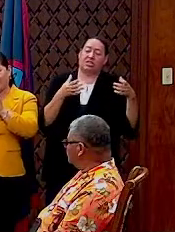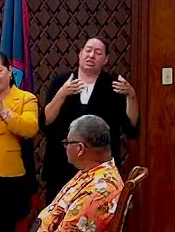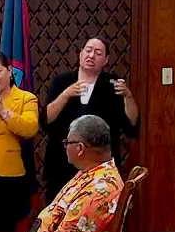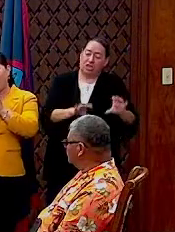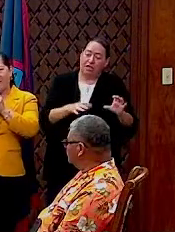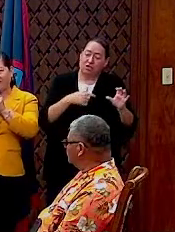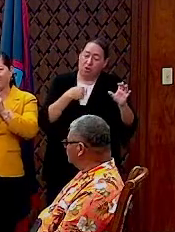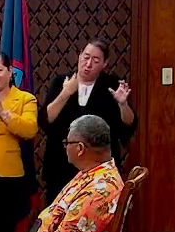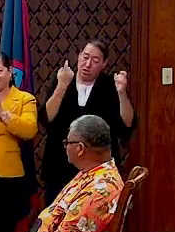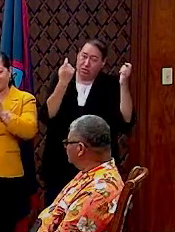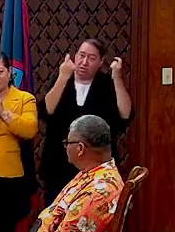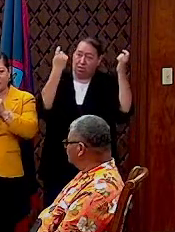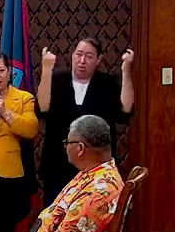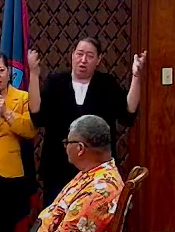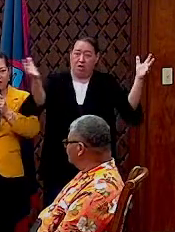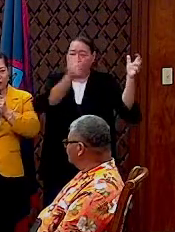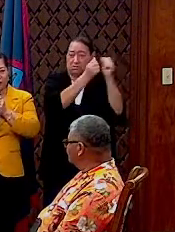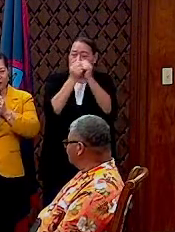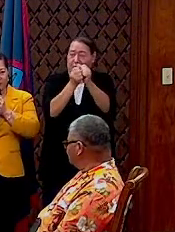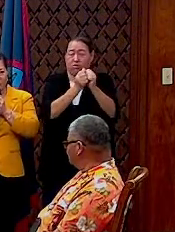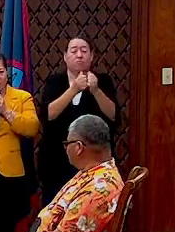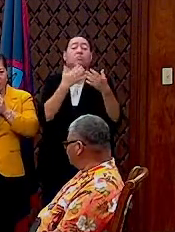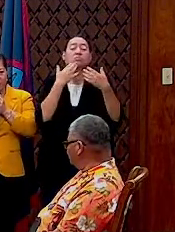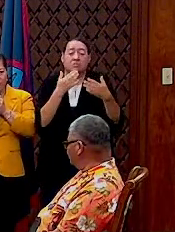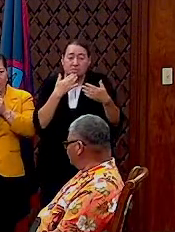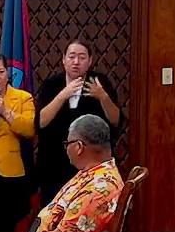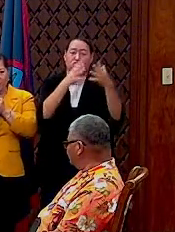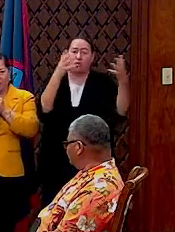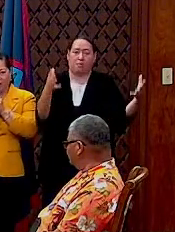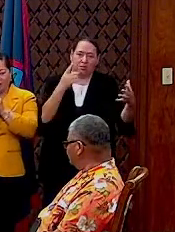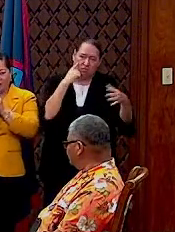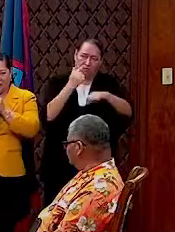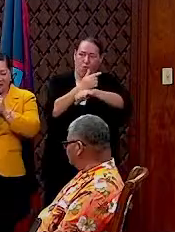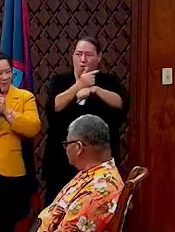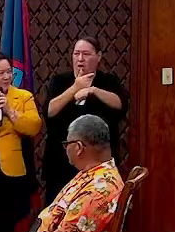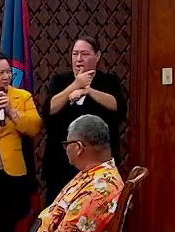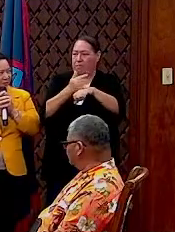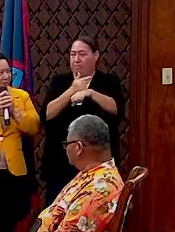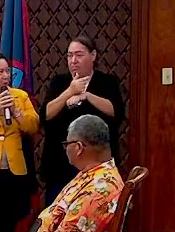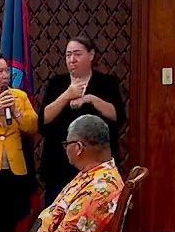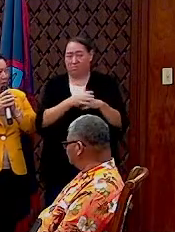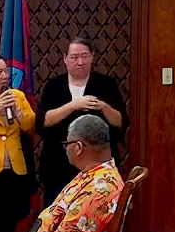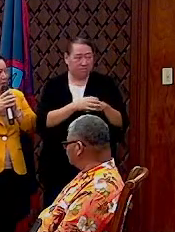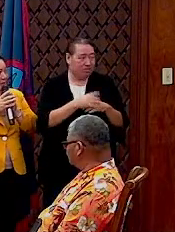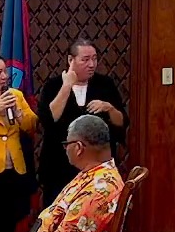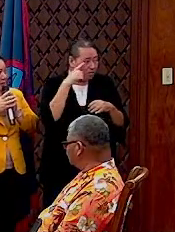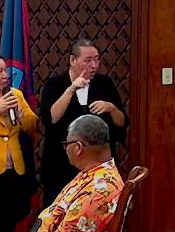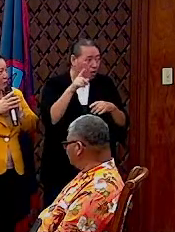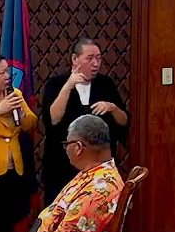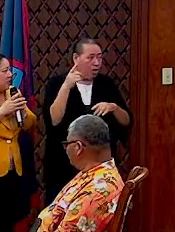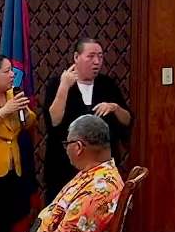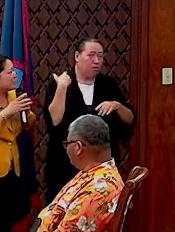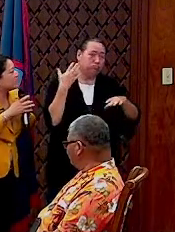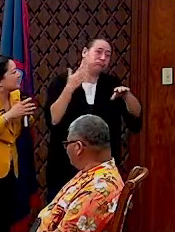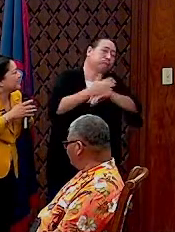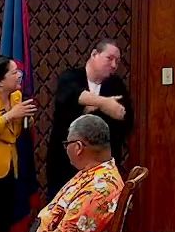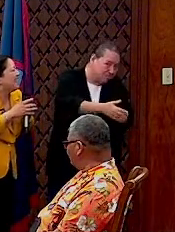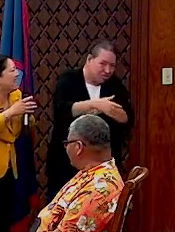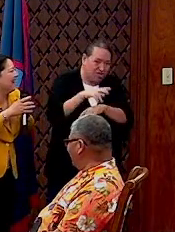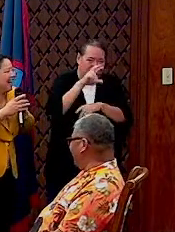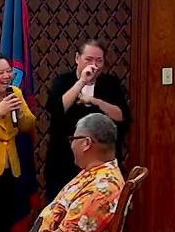celebrate them all. So thank you for doing so much for Guam for over 30